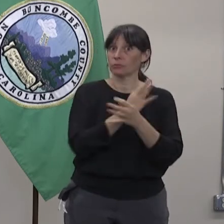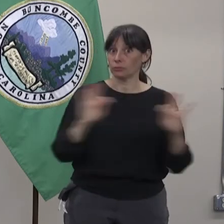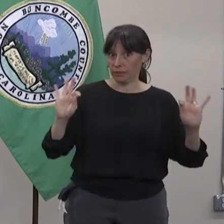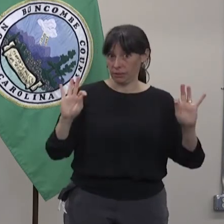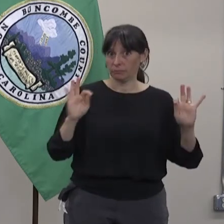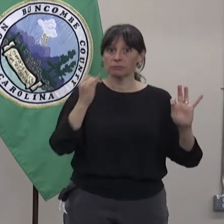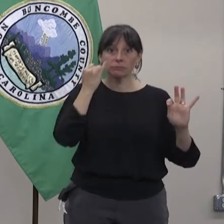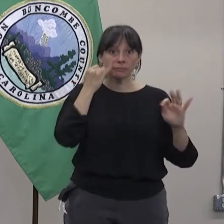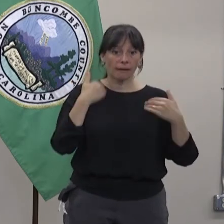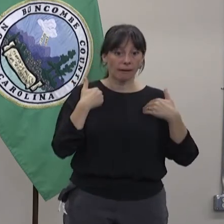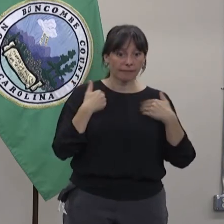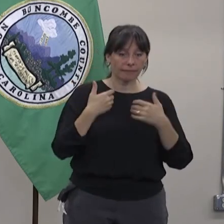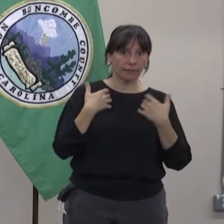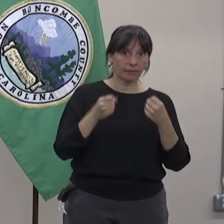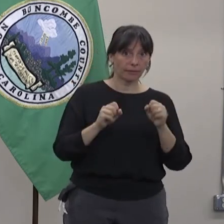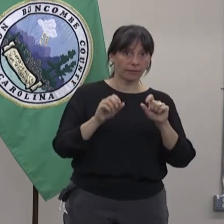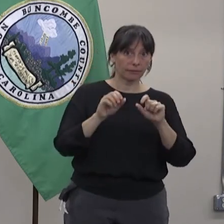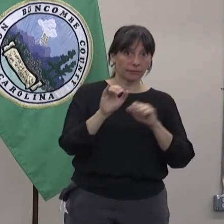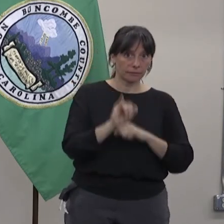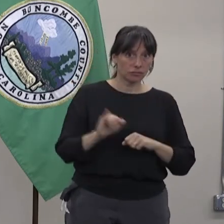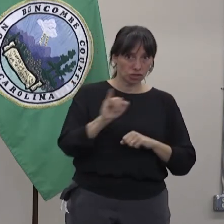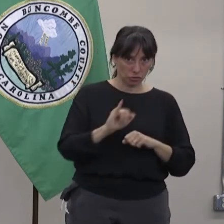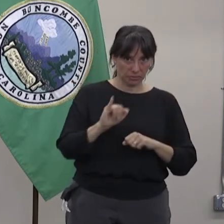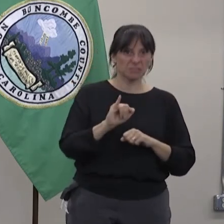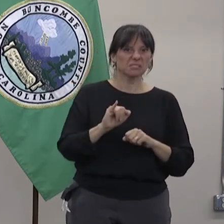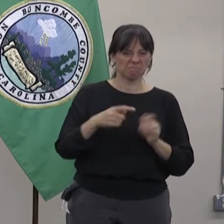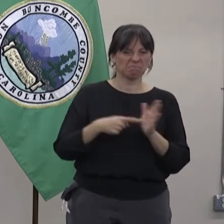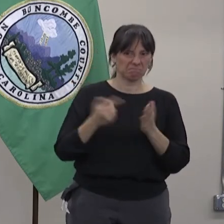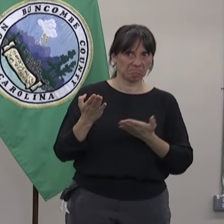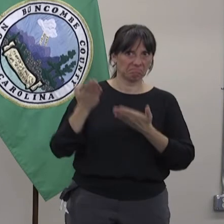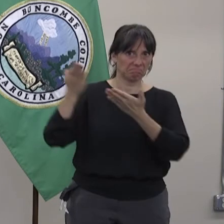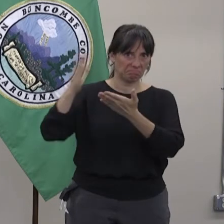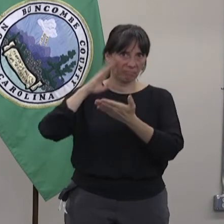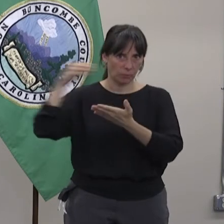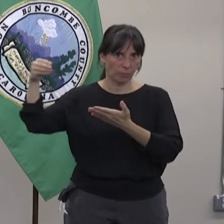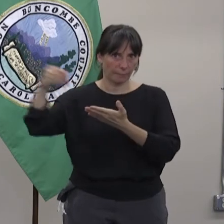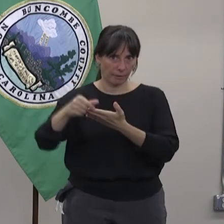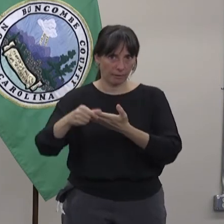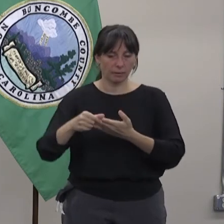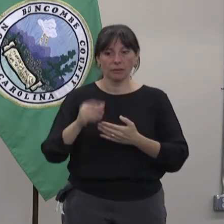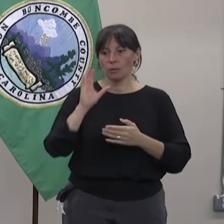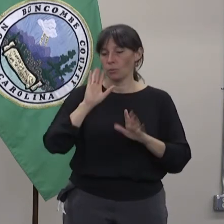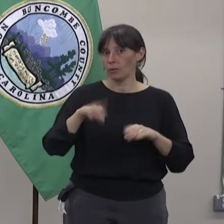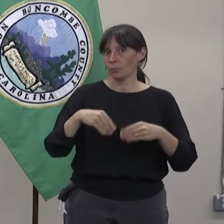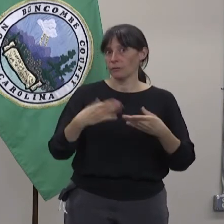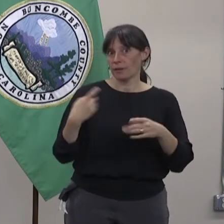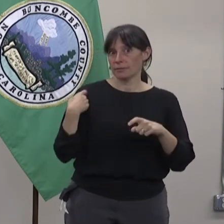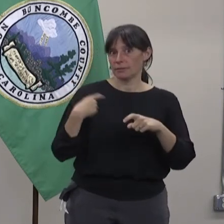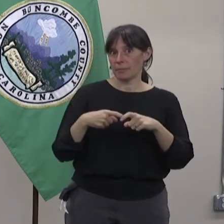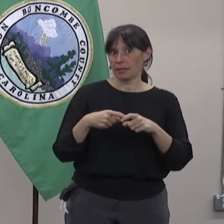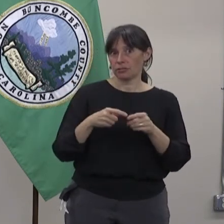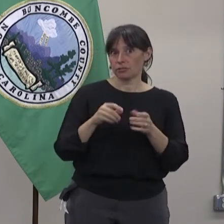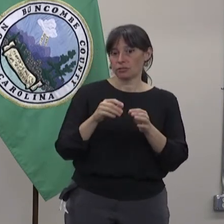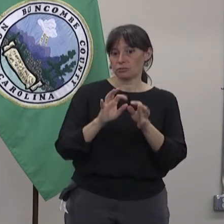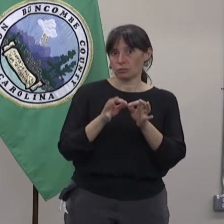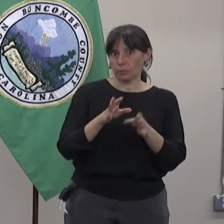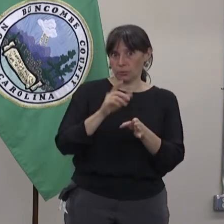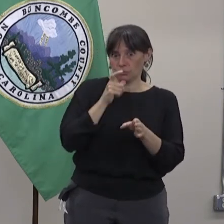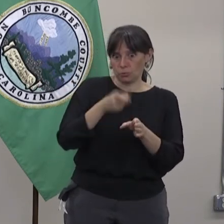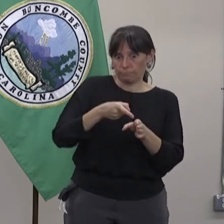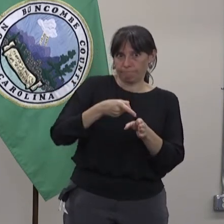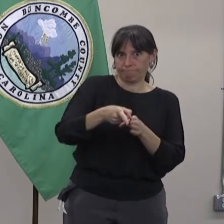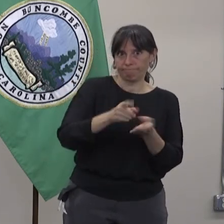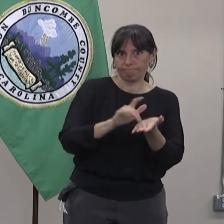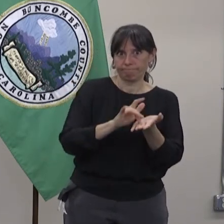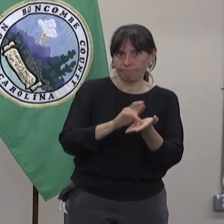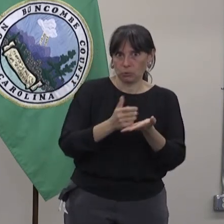be billed to cover the cost of the test. Spanish medical interpreters are on site at each community testing location to assist those who need